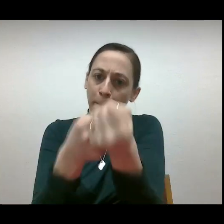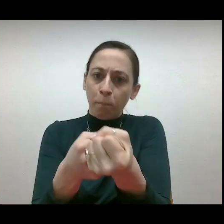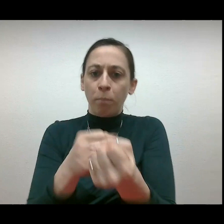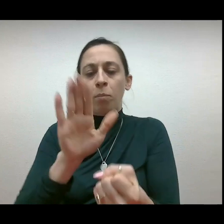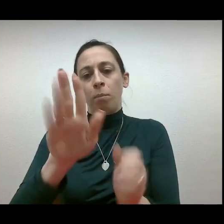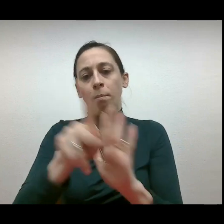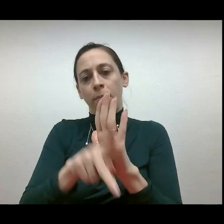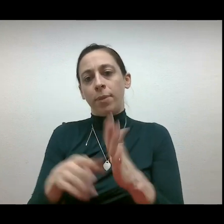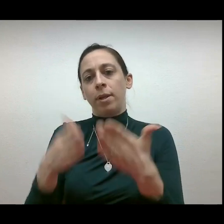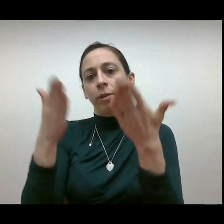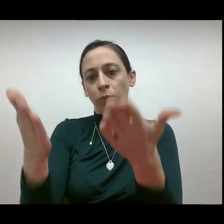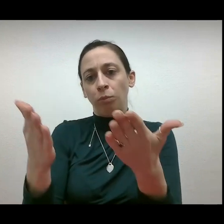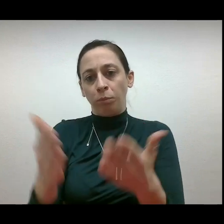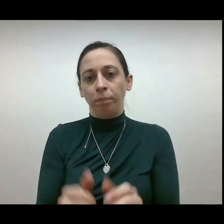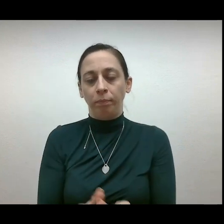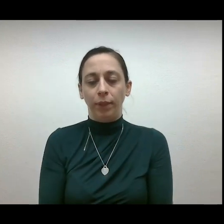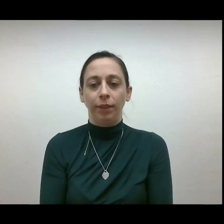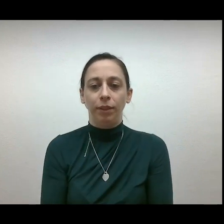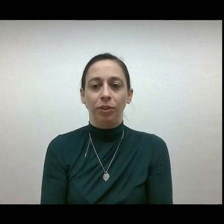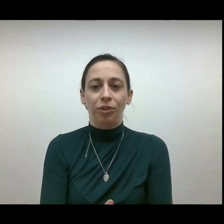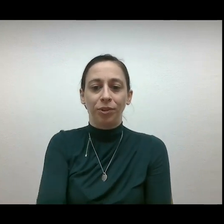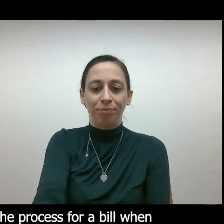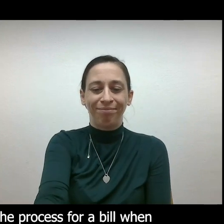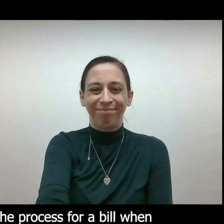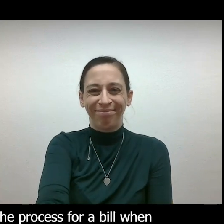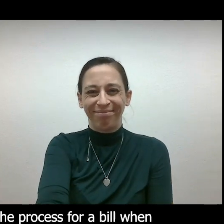in person.